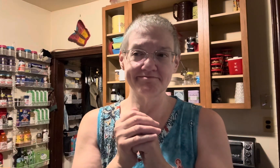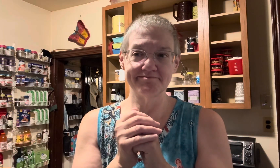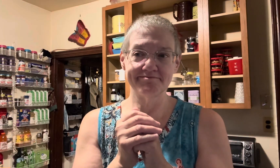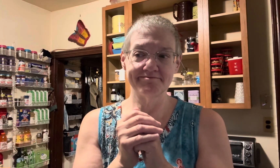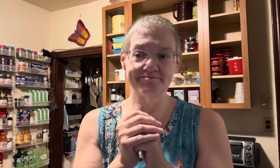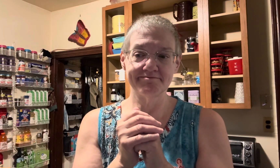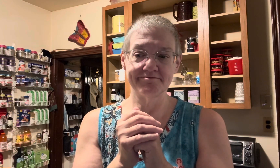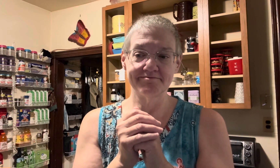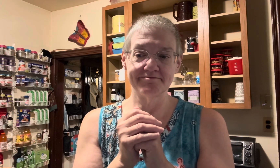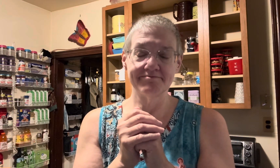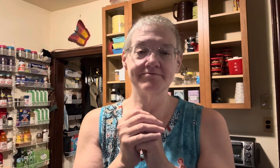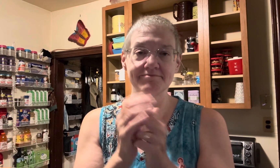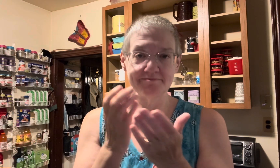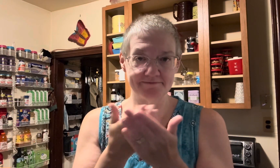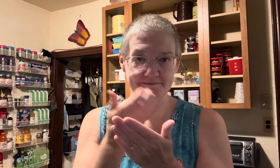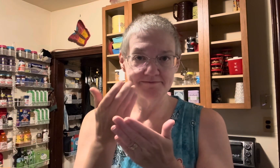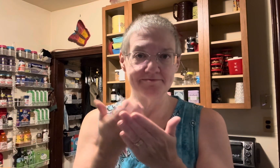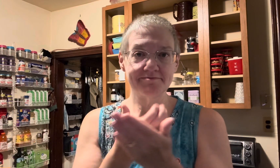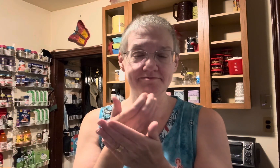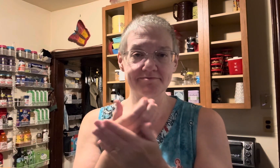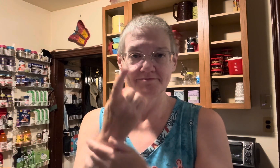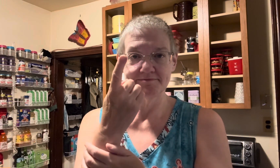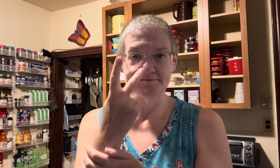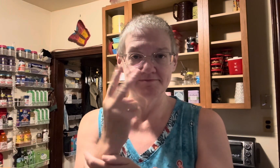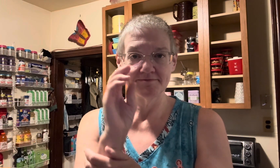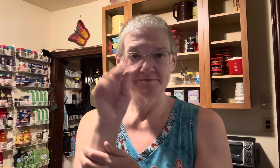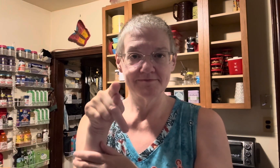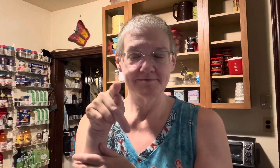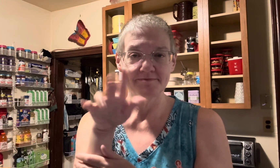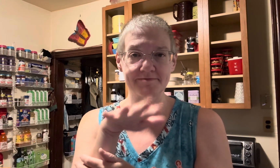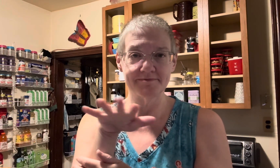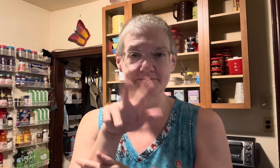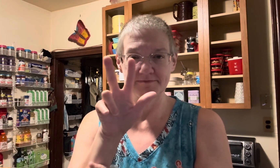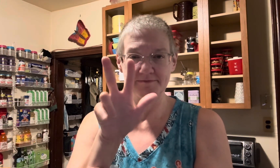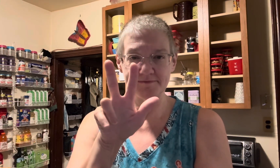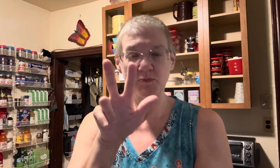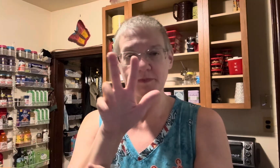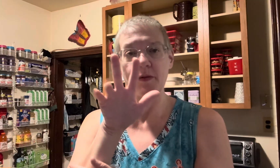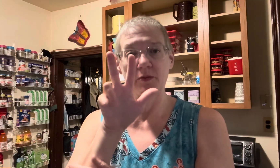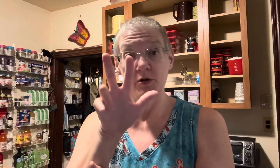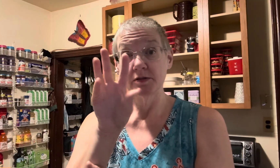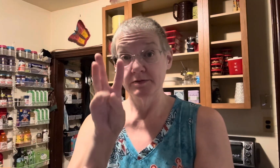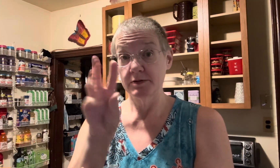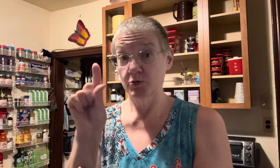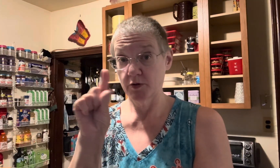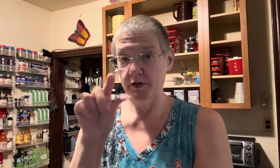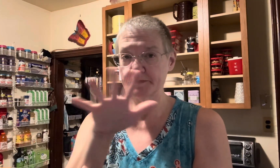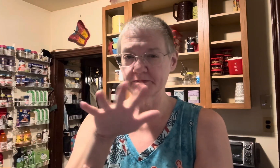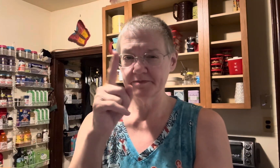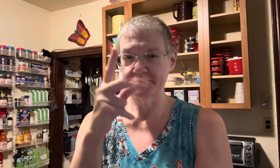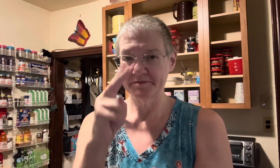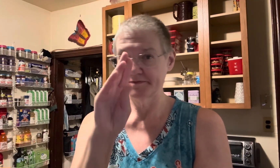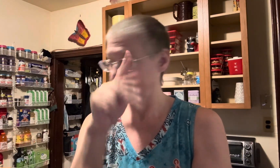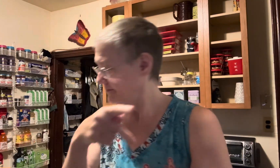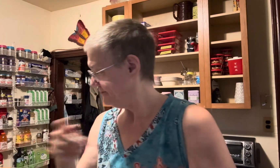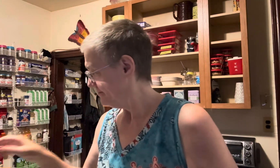tablespoons of butter because Dale's still losing weight. Half a cup, 36 grams, which is about half a cup